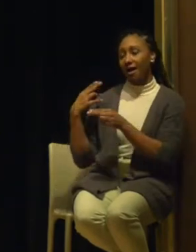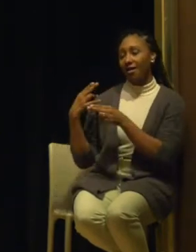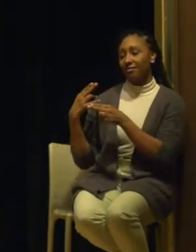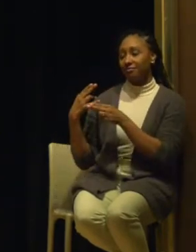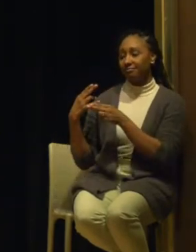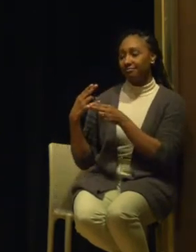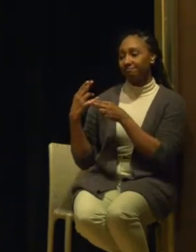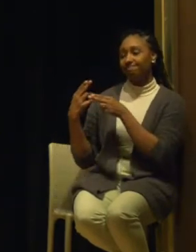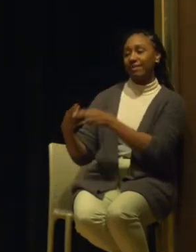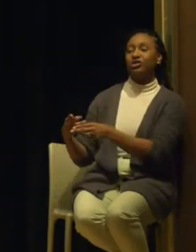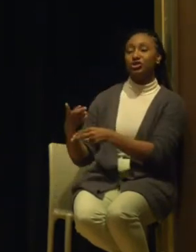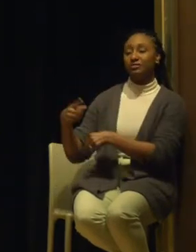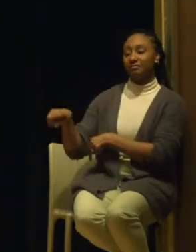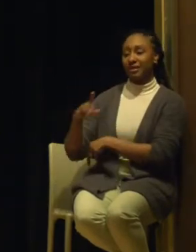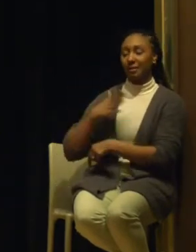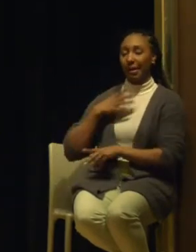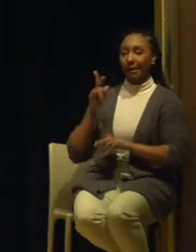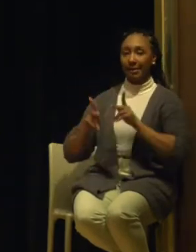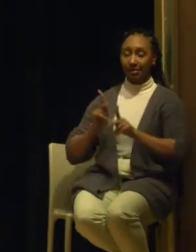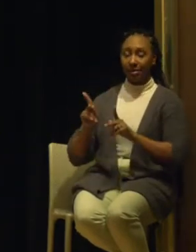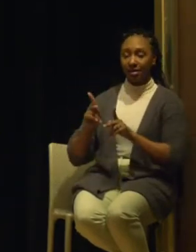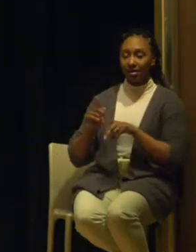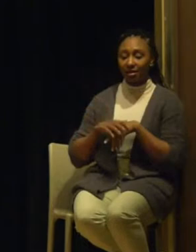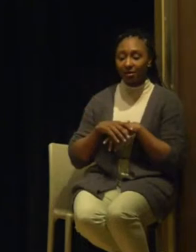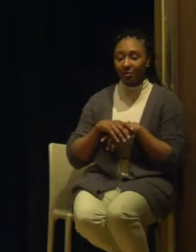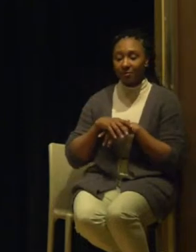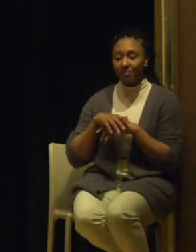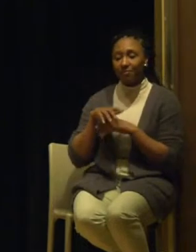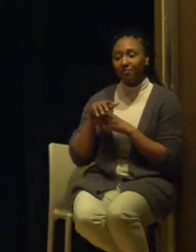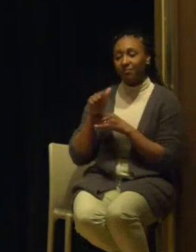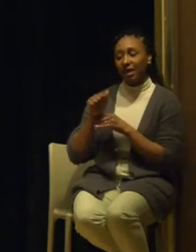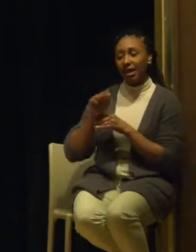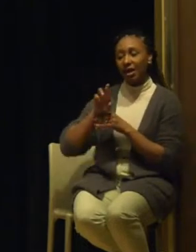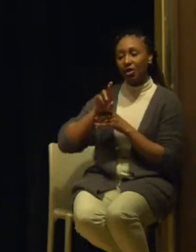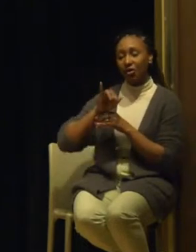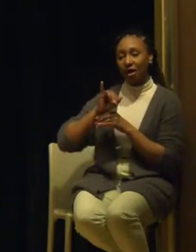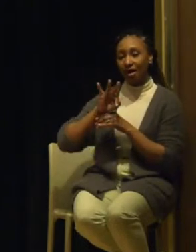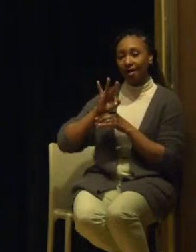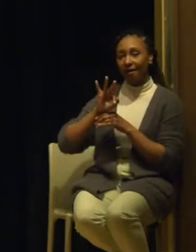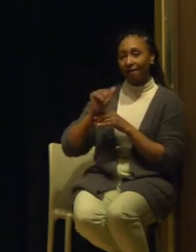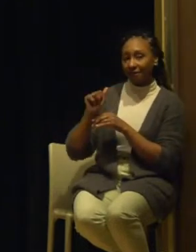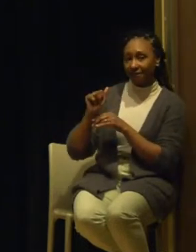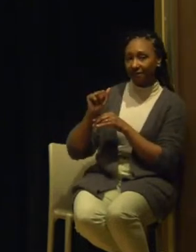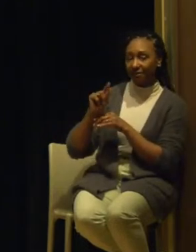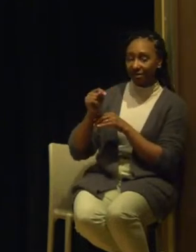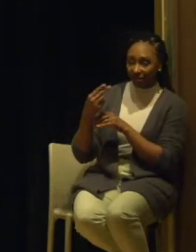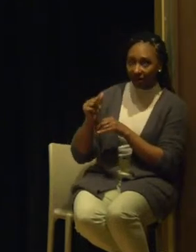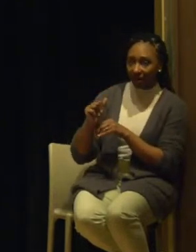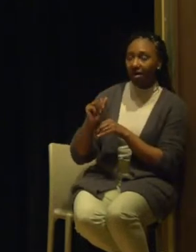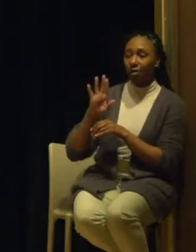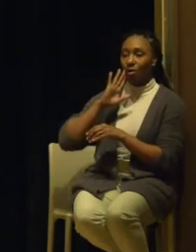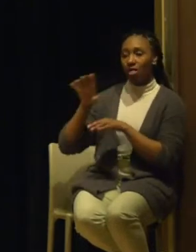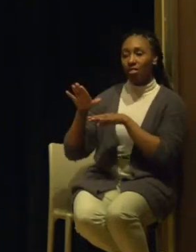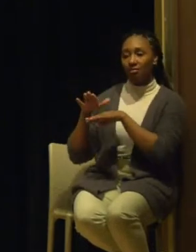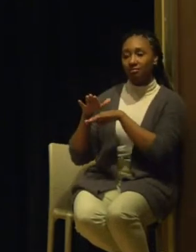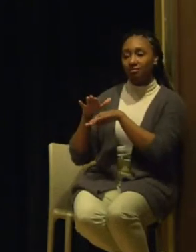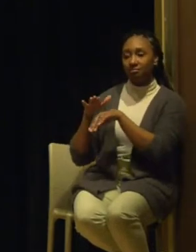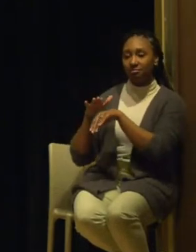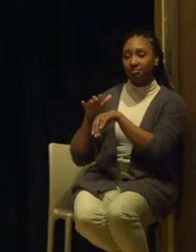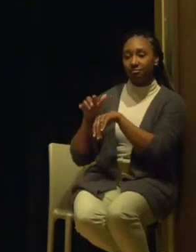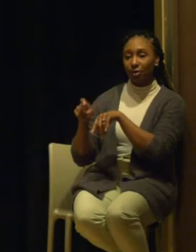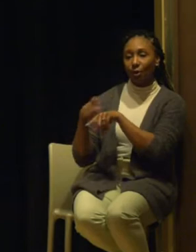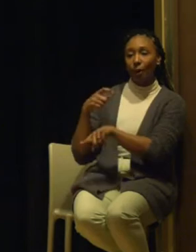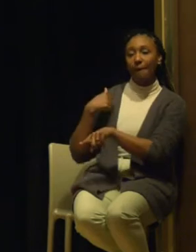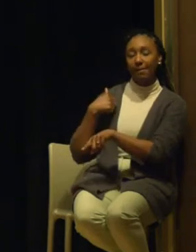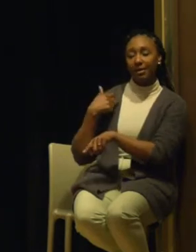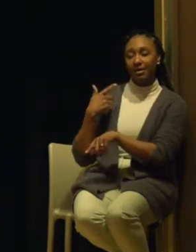the show, whoever, whatever. Aretha would call me and ask for whatever she wanted. The first time she called me, we were giving her a walk of fame.